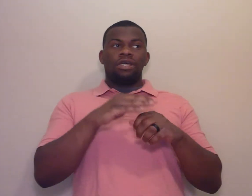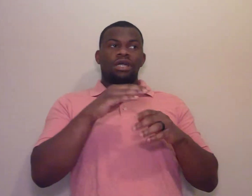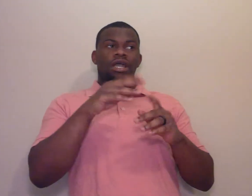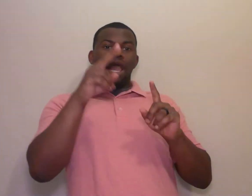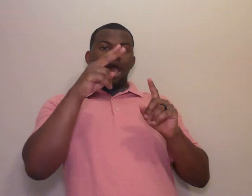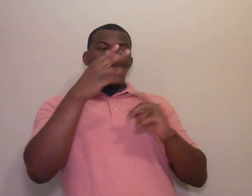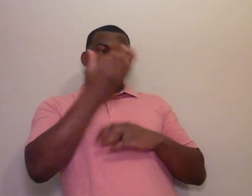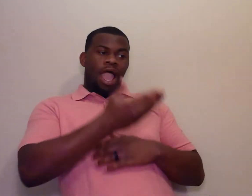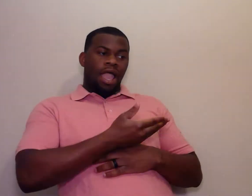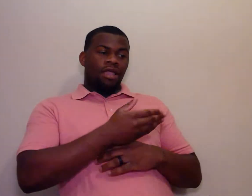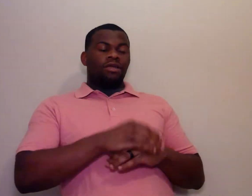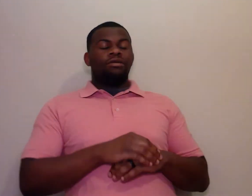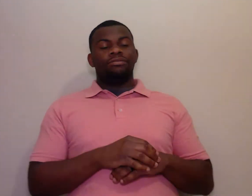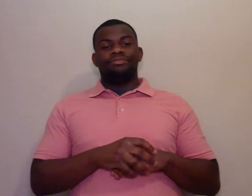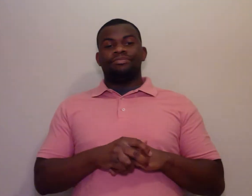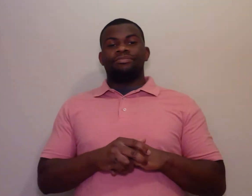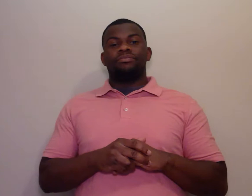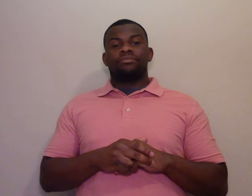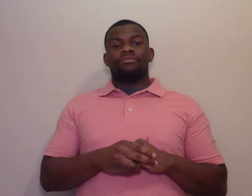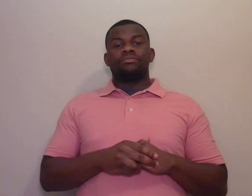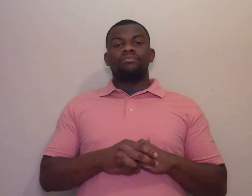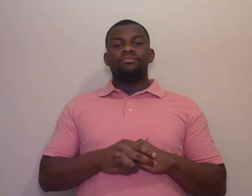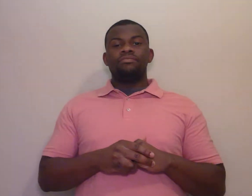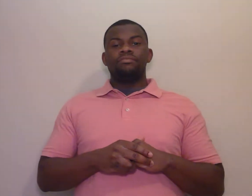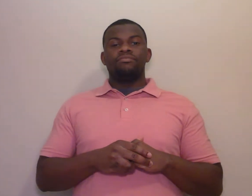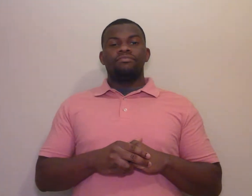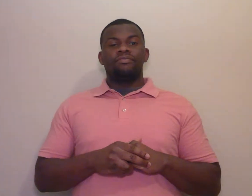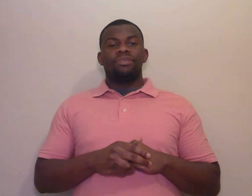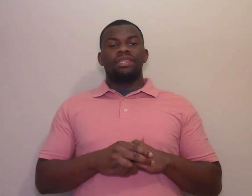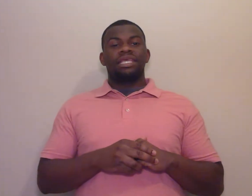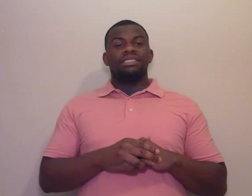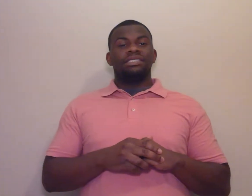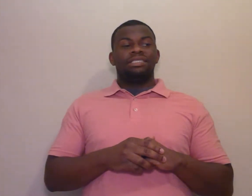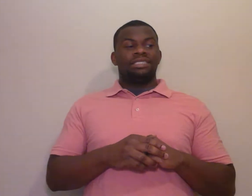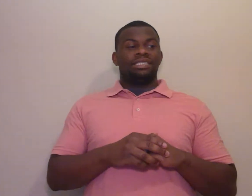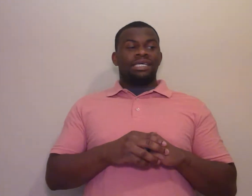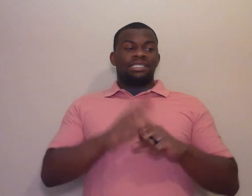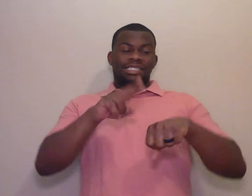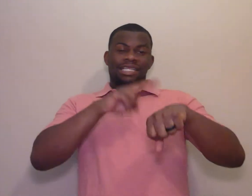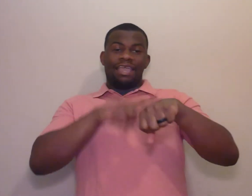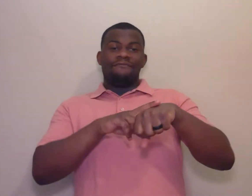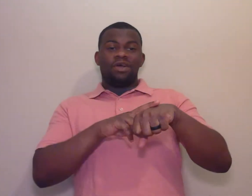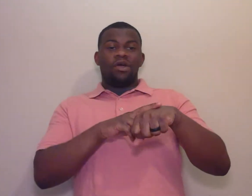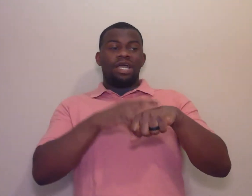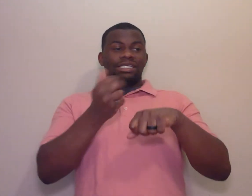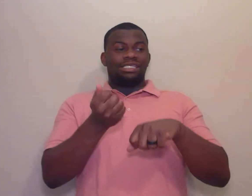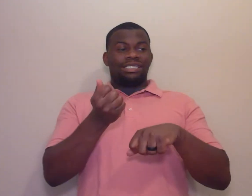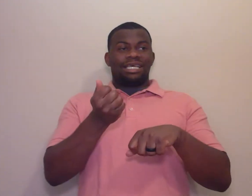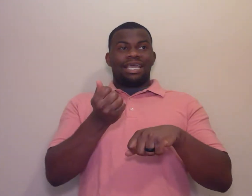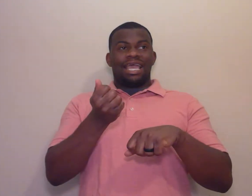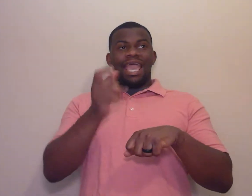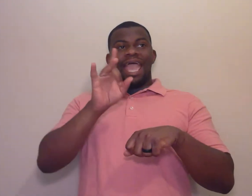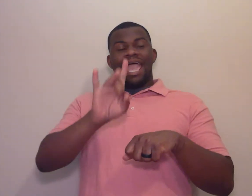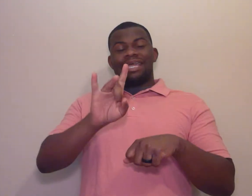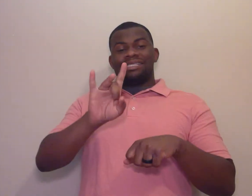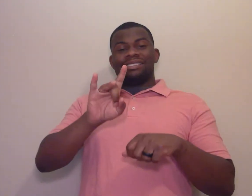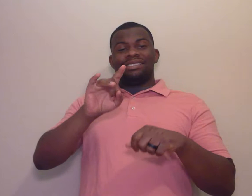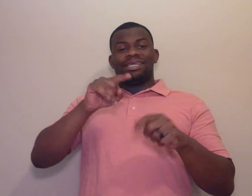period, currently May through August. The default is 18 pays, which means the 9-month faculty member gets paid